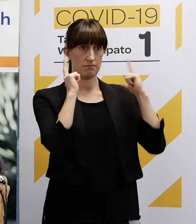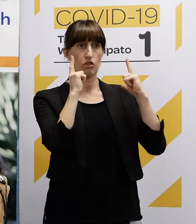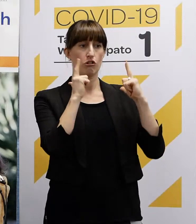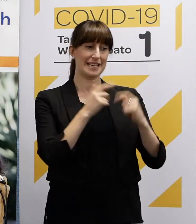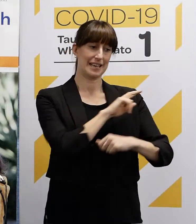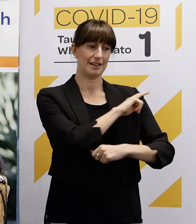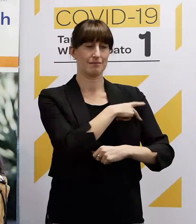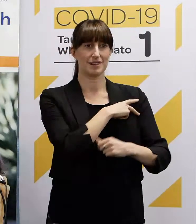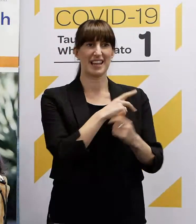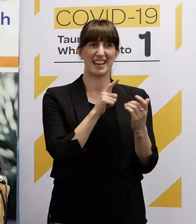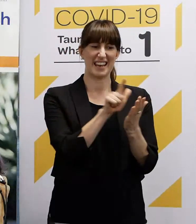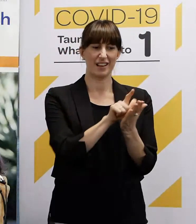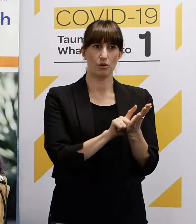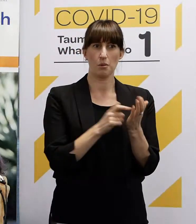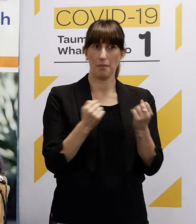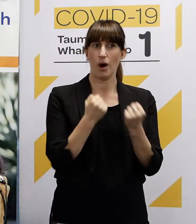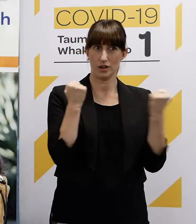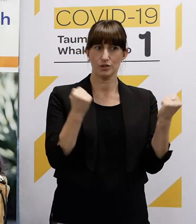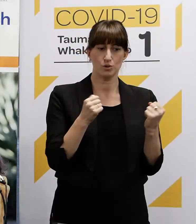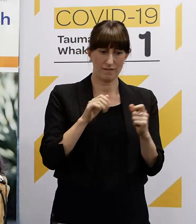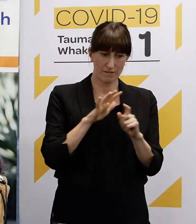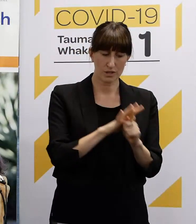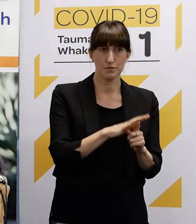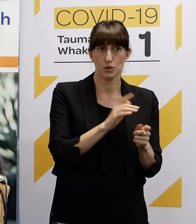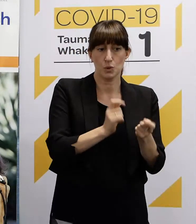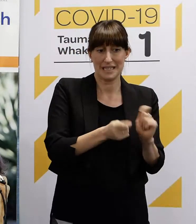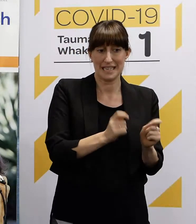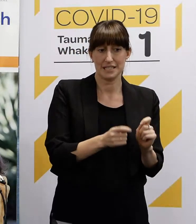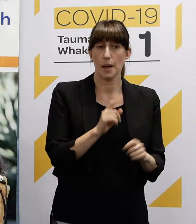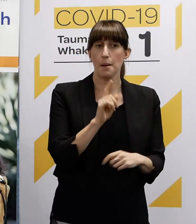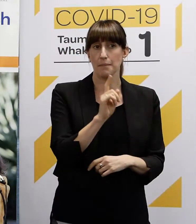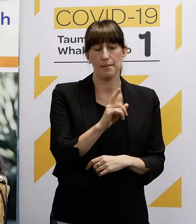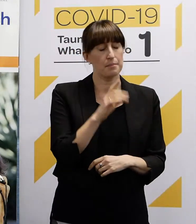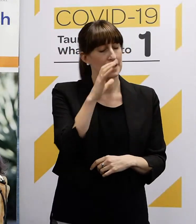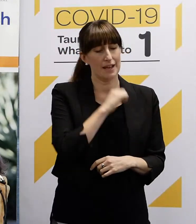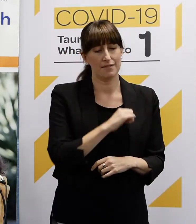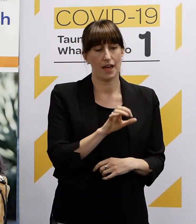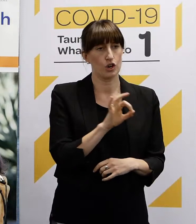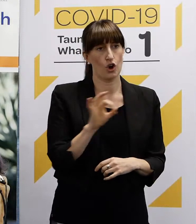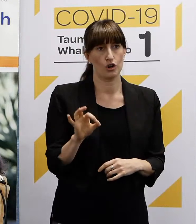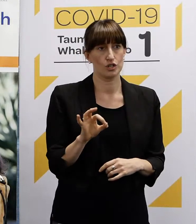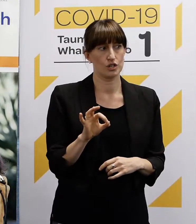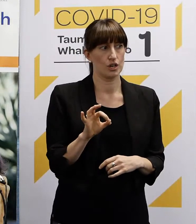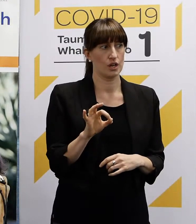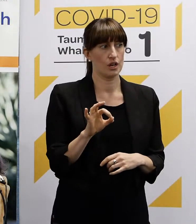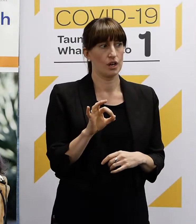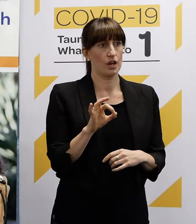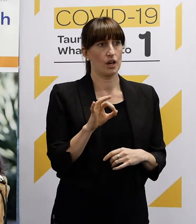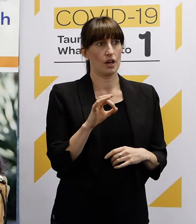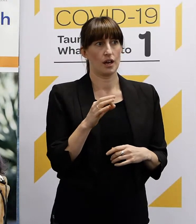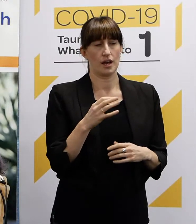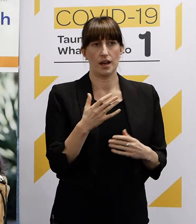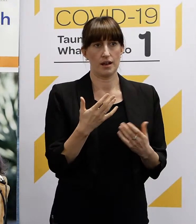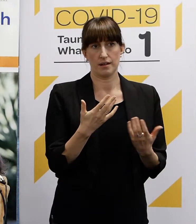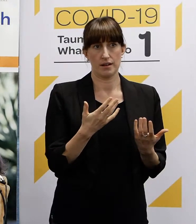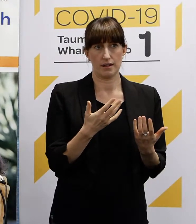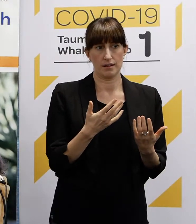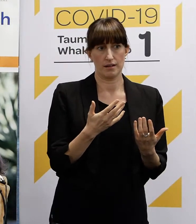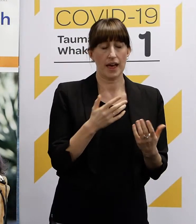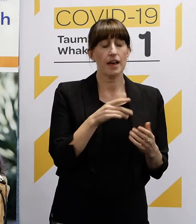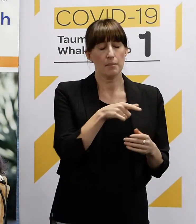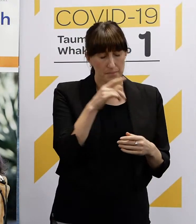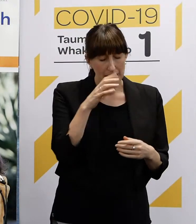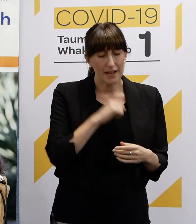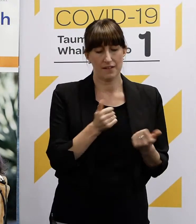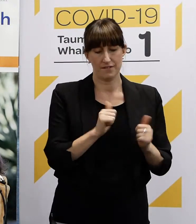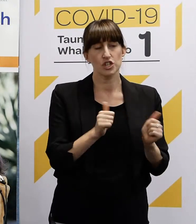That, yes, I could do that. However, we don't believe they present a risk to the community. What's the threshold for that? Do they have to display little symptoms of COVID?